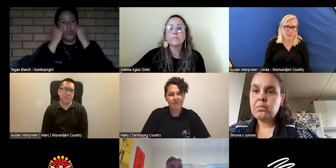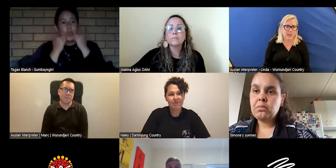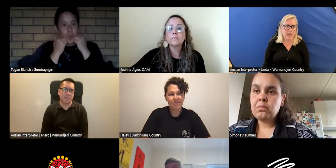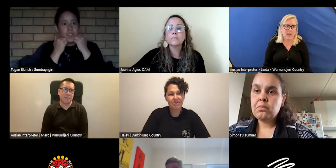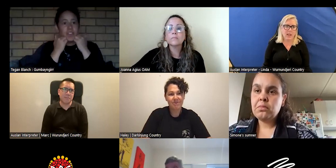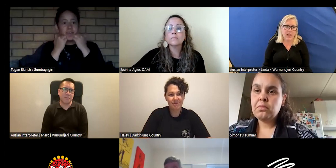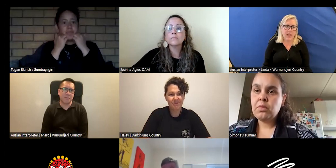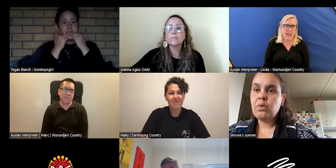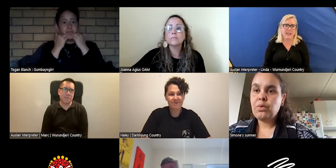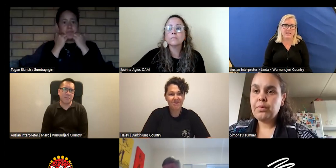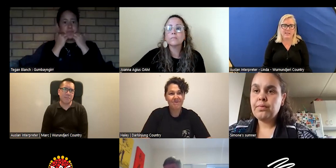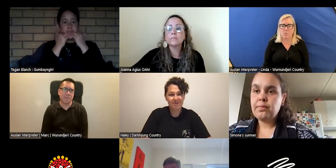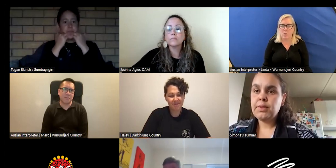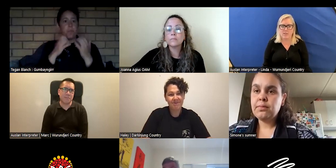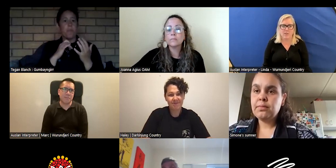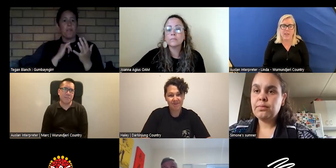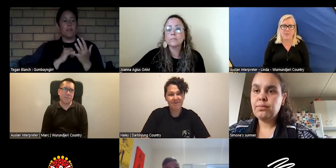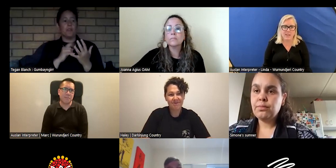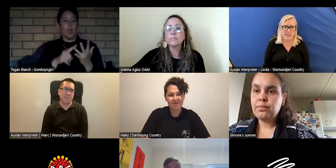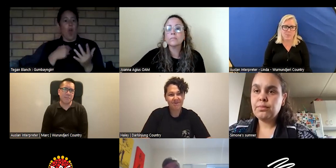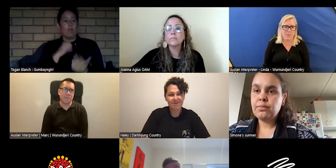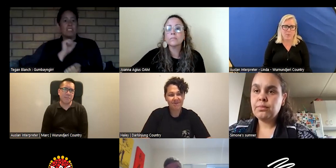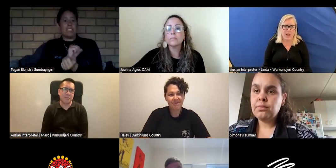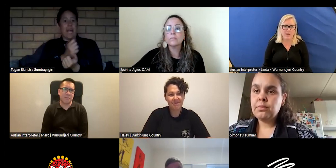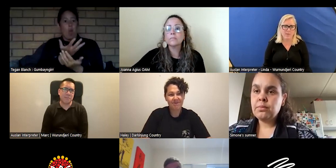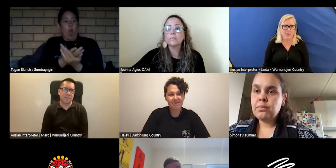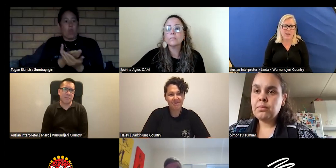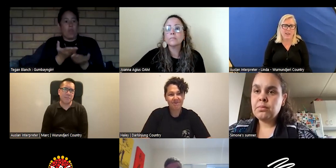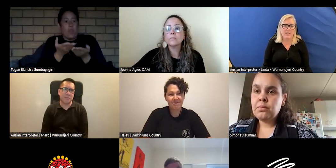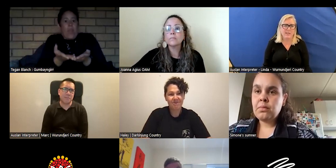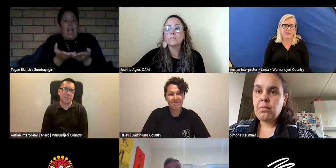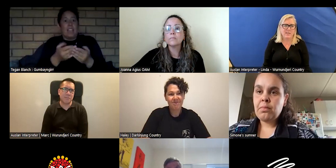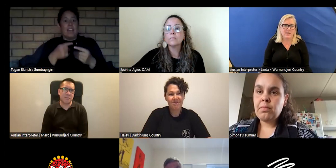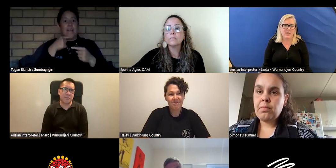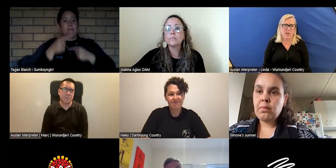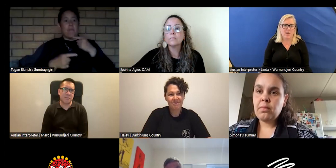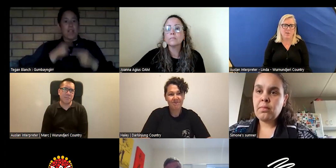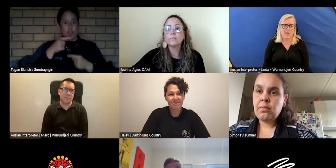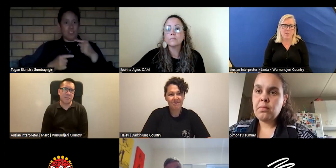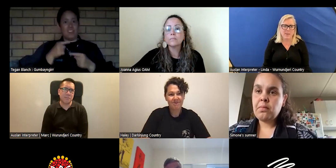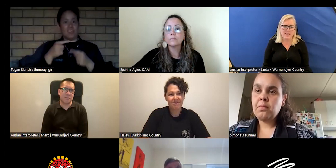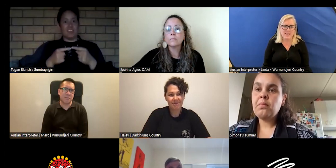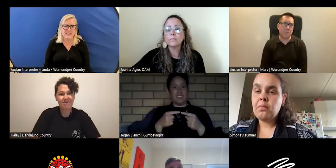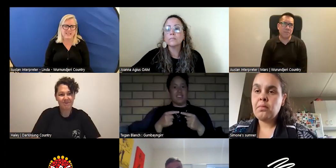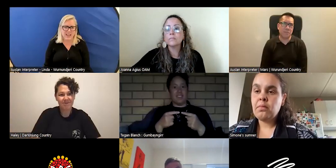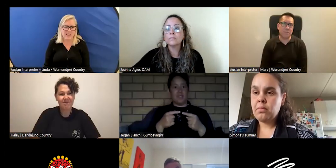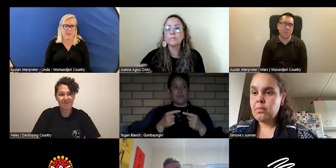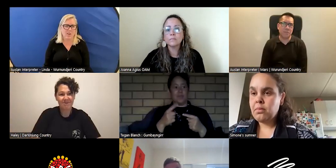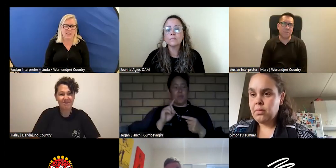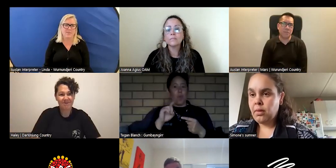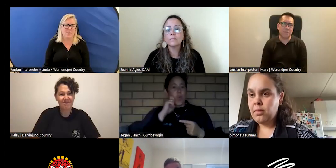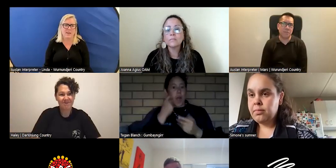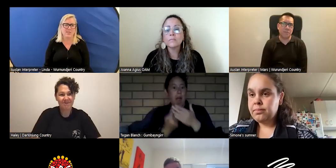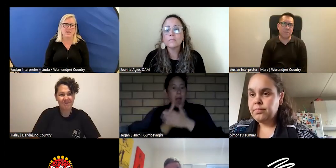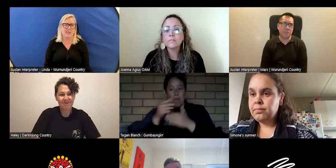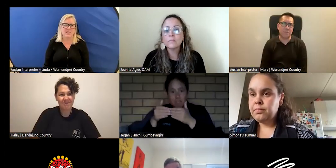future? And what sort of evidence people have. So they're a bit stuck on